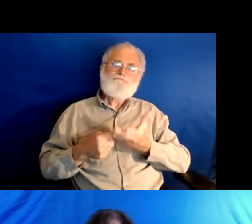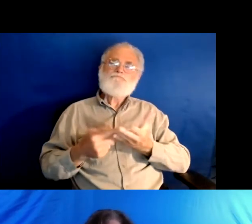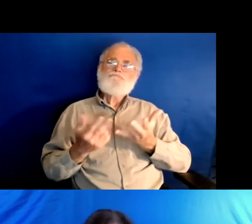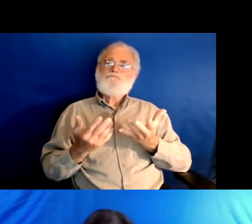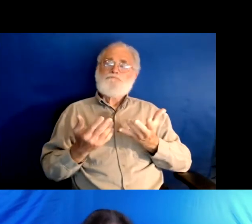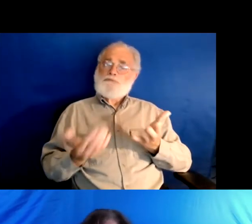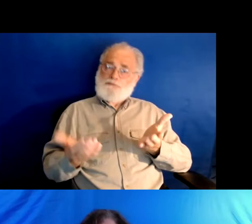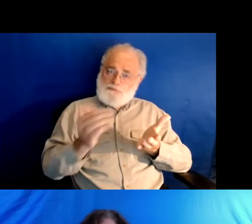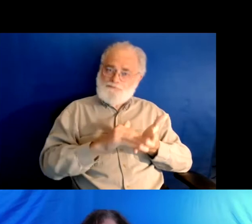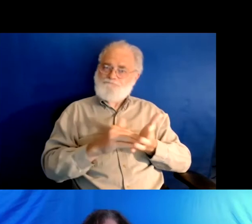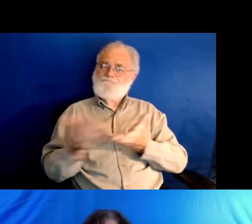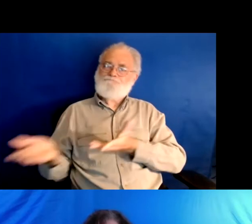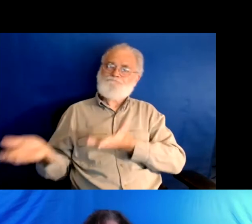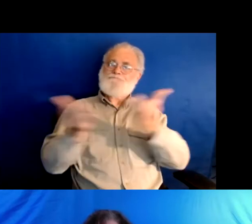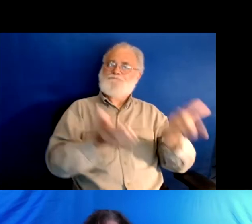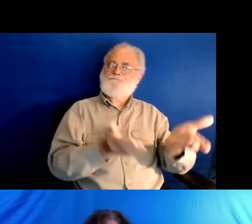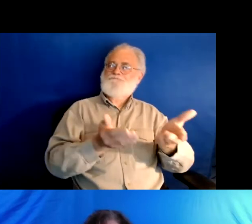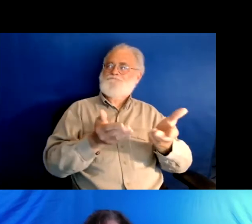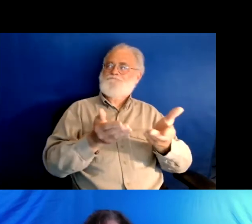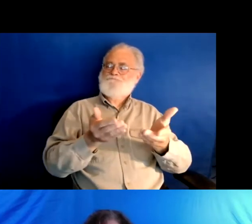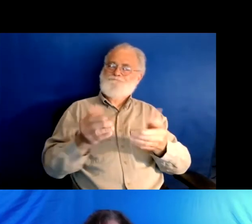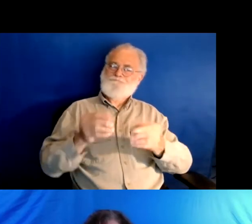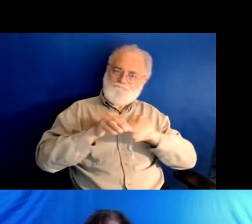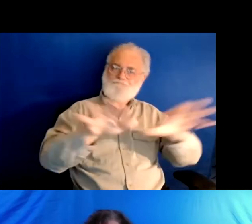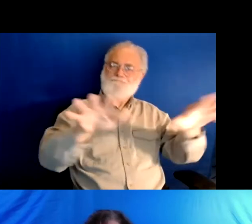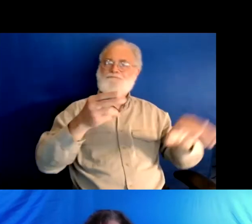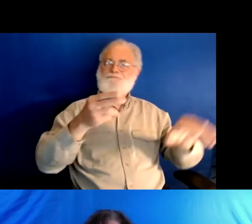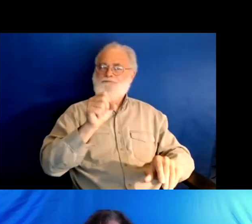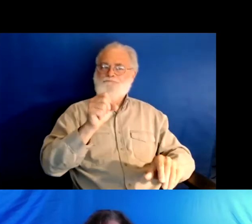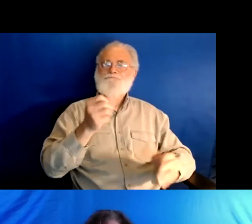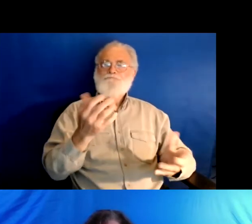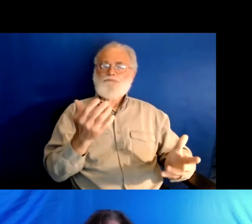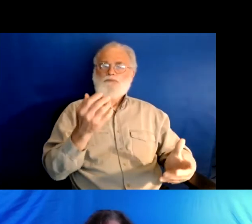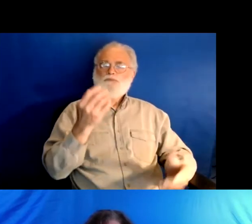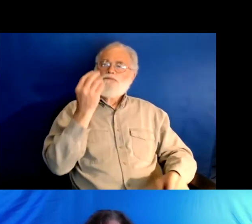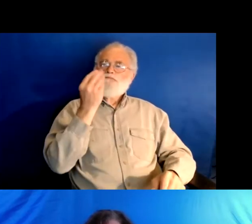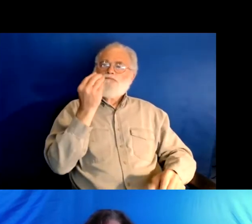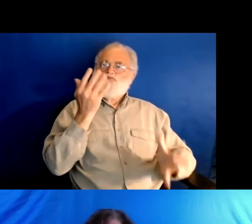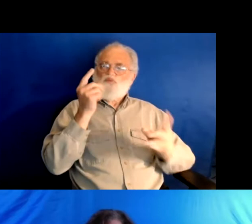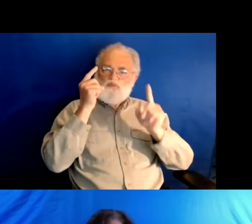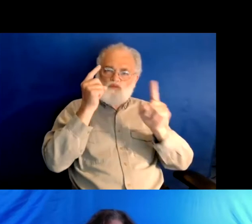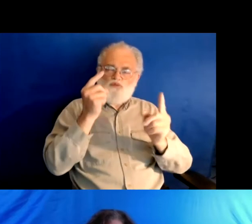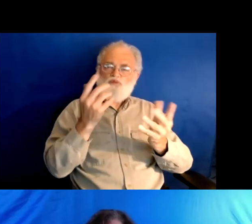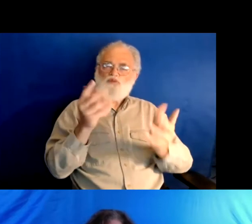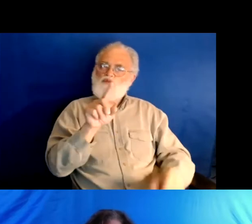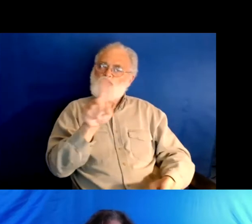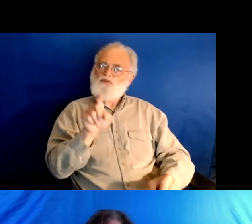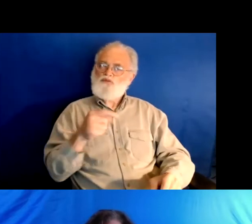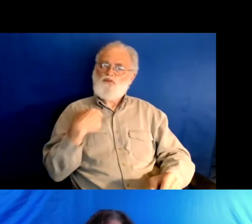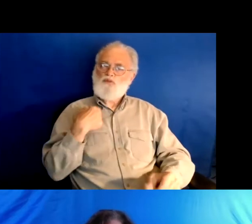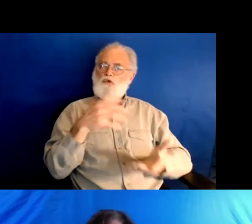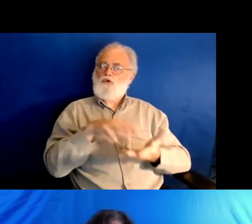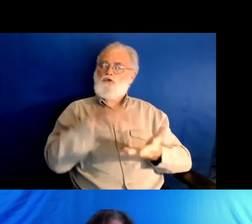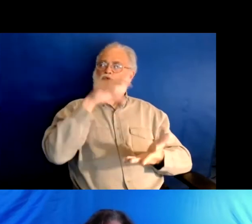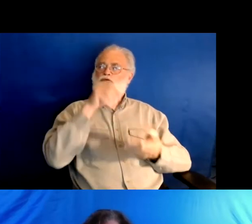So Brenda and I were discussing, again, bringing that and spreading it through the high school, and